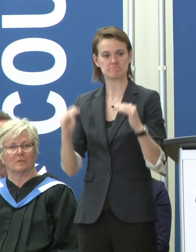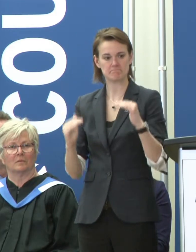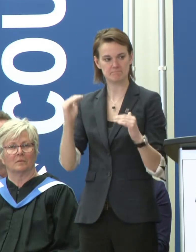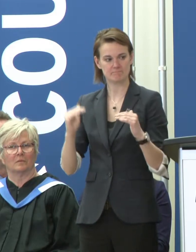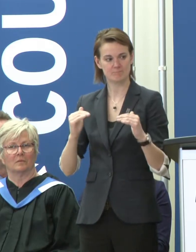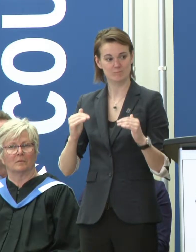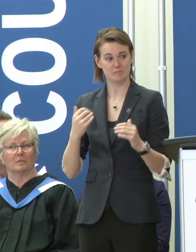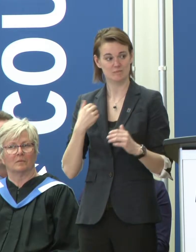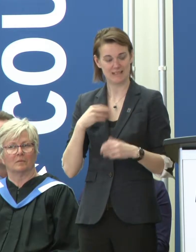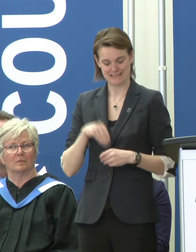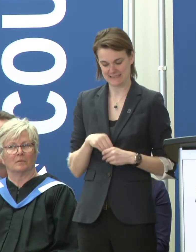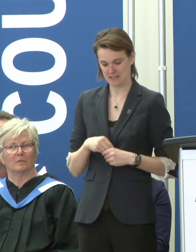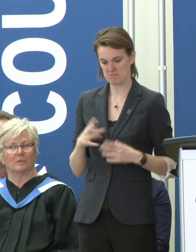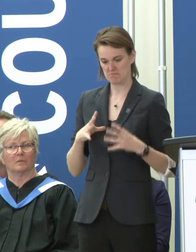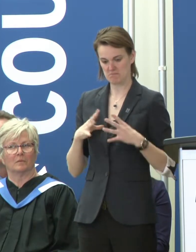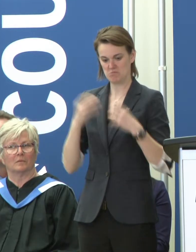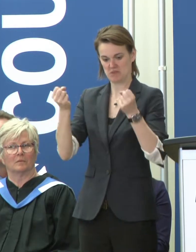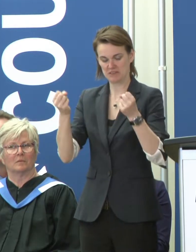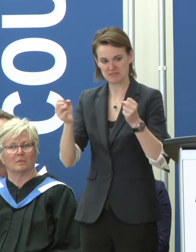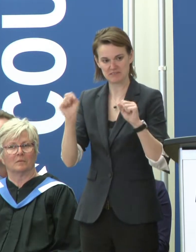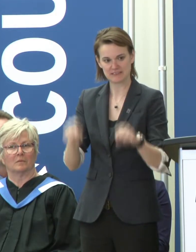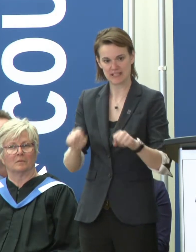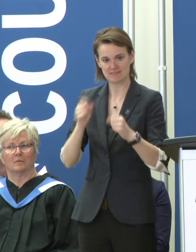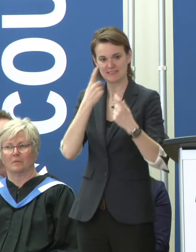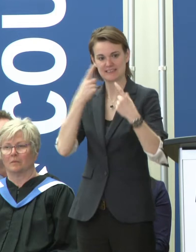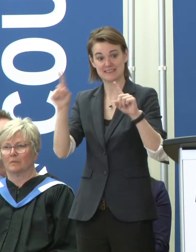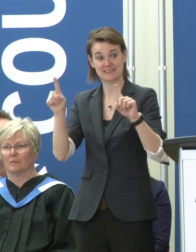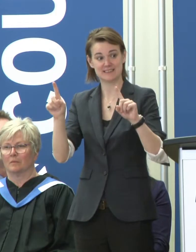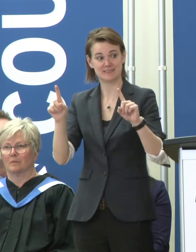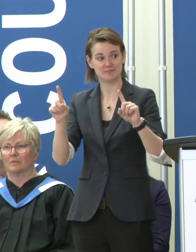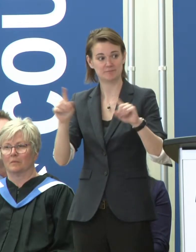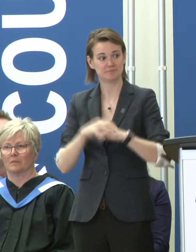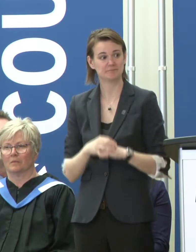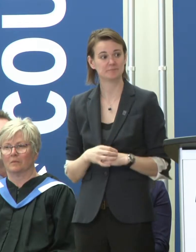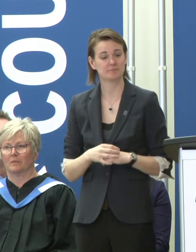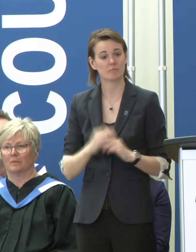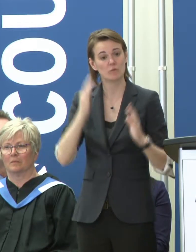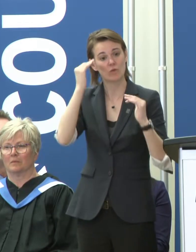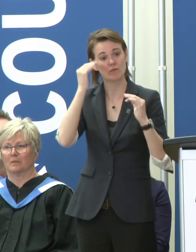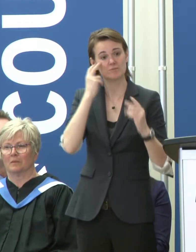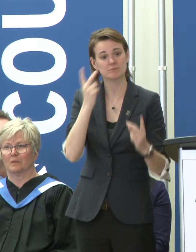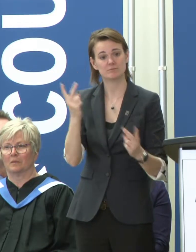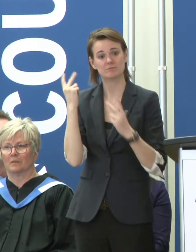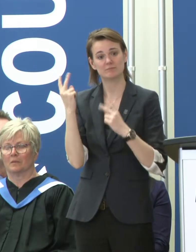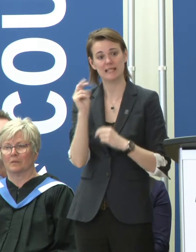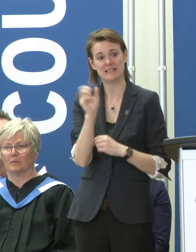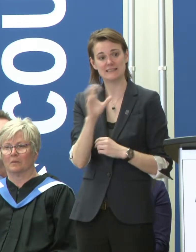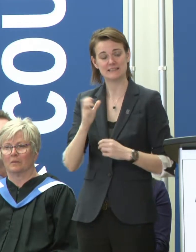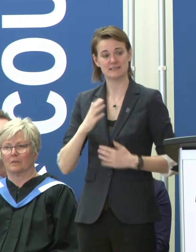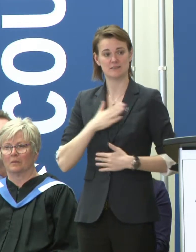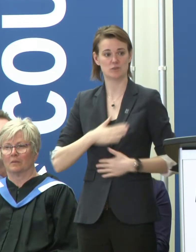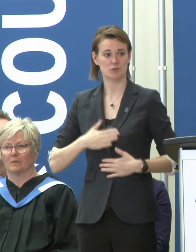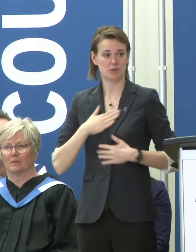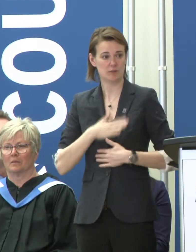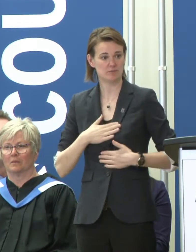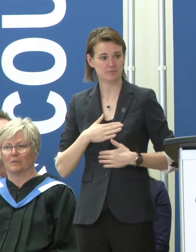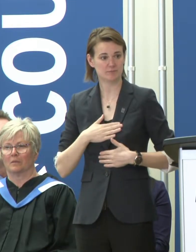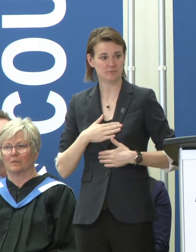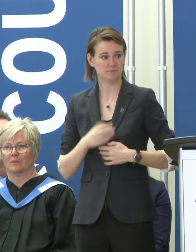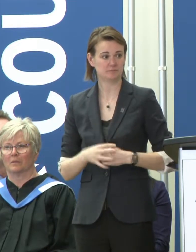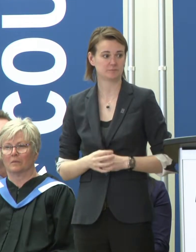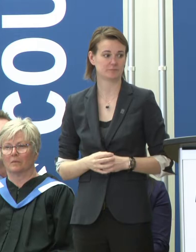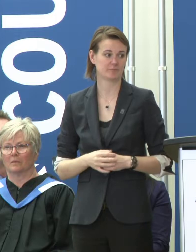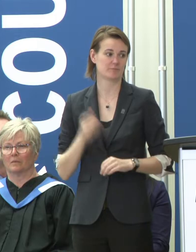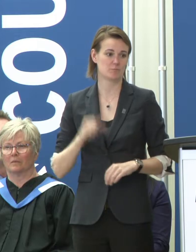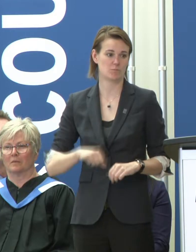inner strength to make your goal a reality. I hope your time at NSCC has been enjoyable and productive. We are so